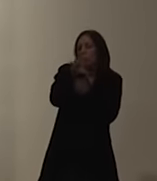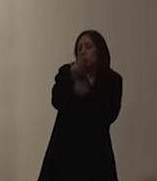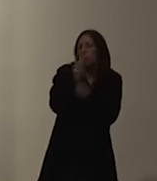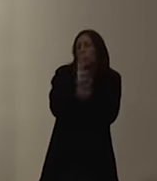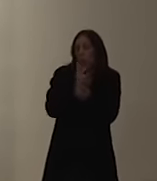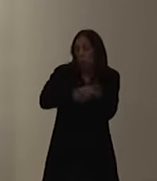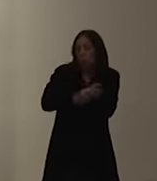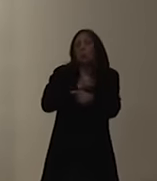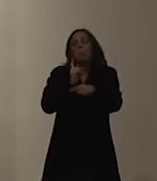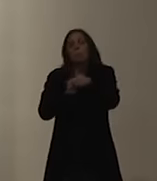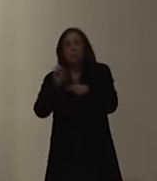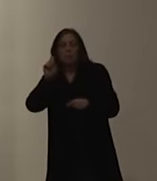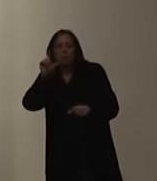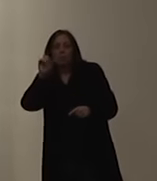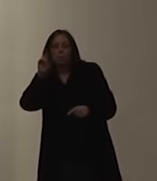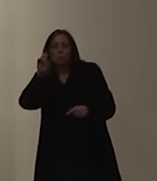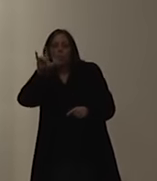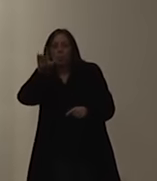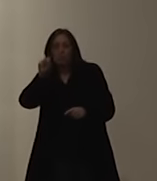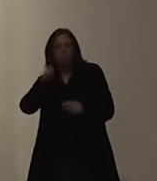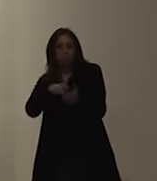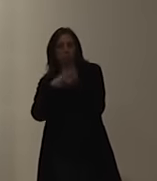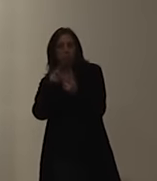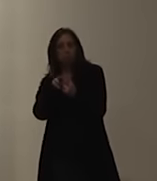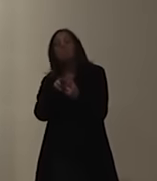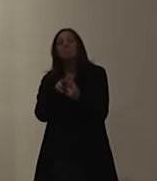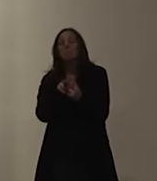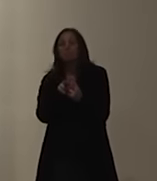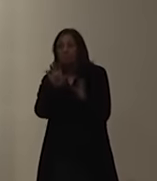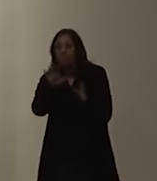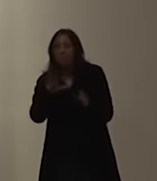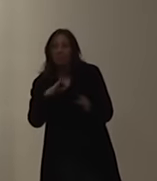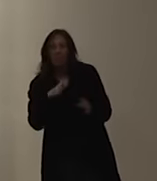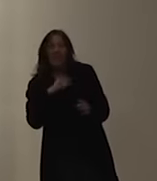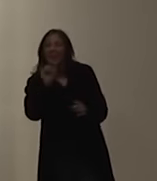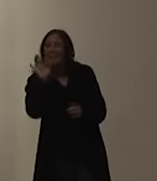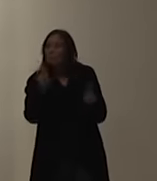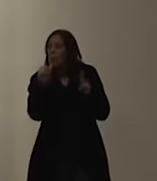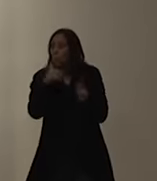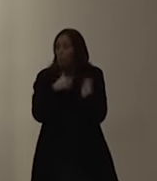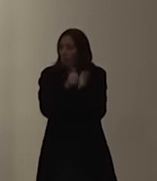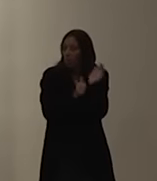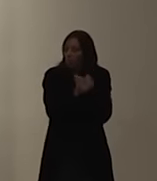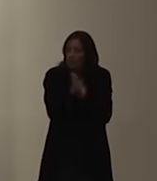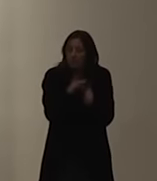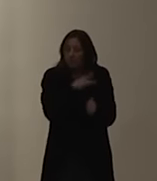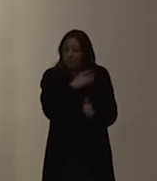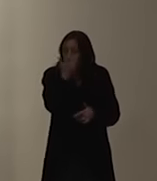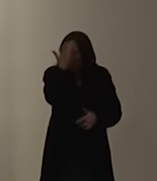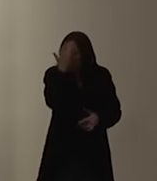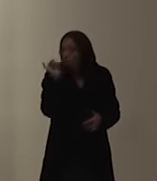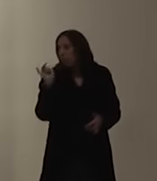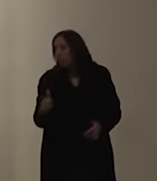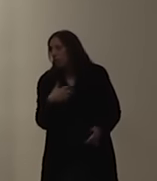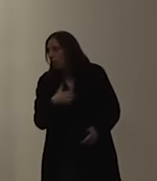having gloves, but oh, the pain of not seeing people aggressively rehydrated. You know,